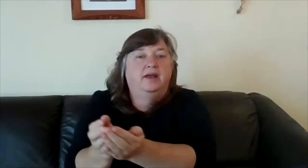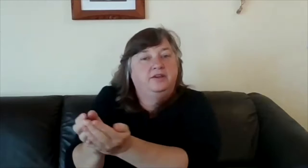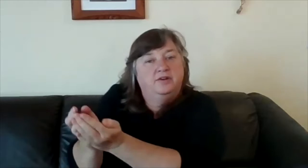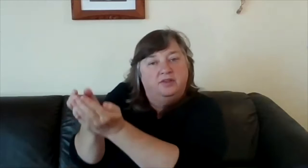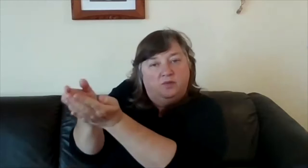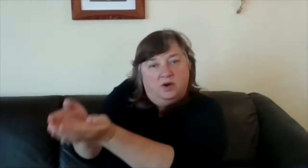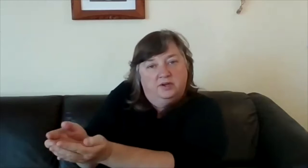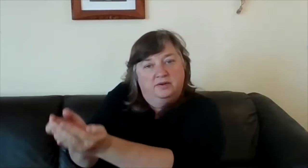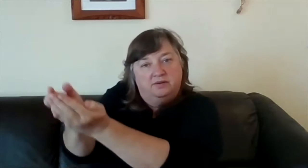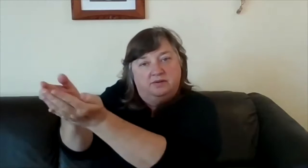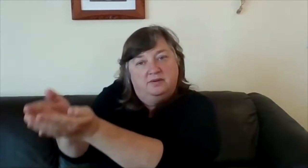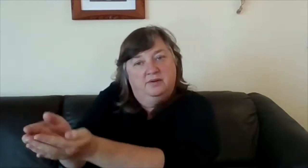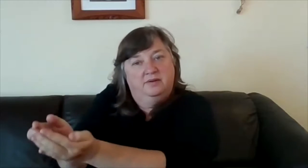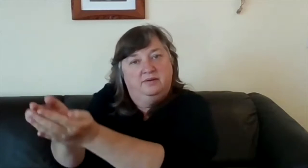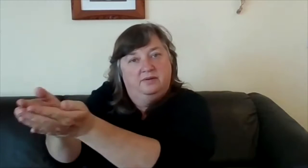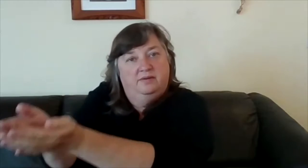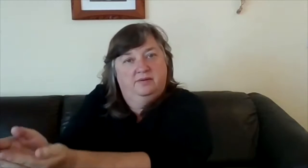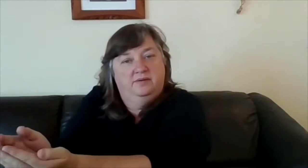and you're on the water.